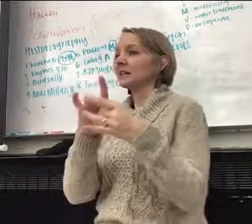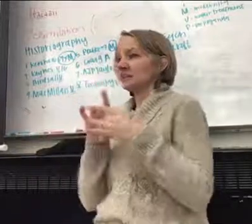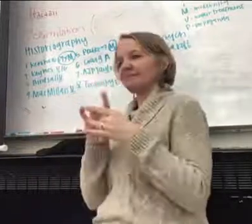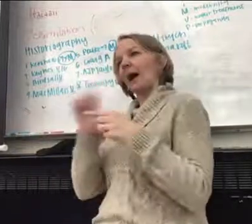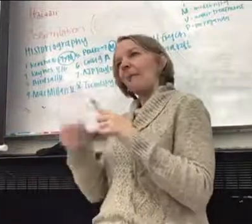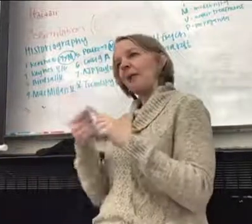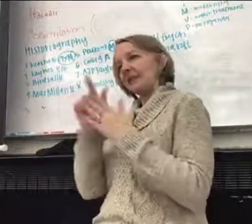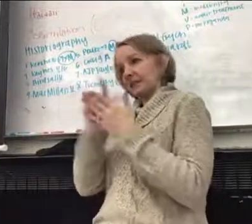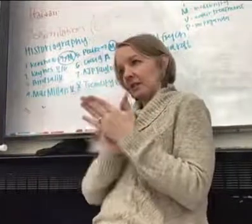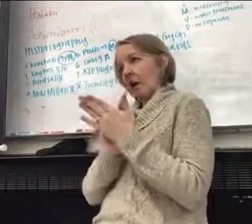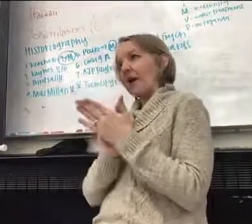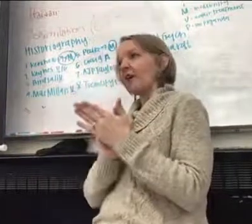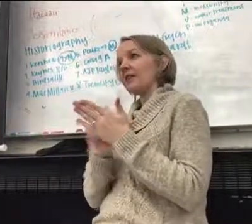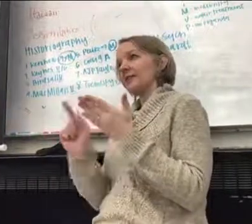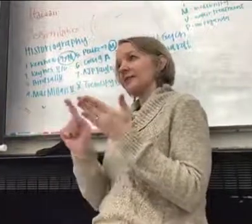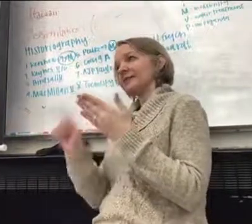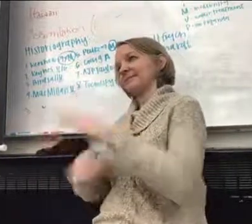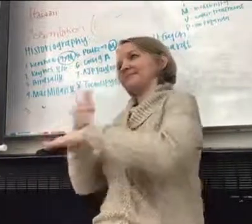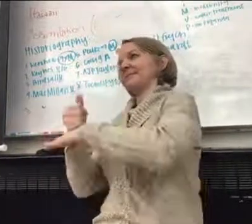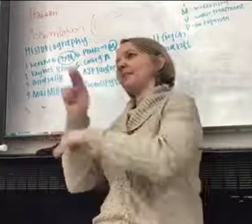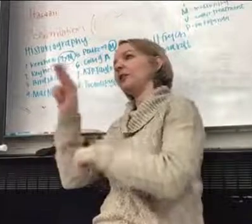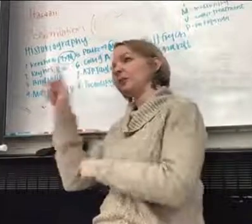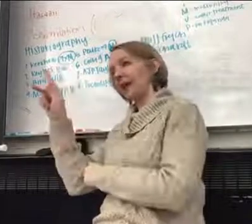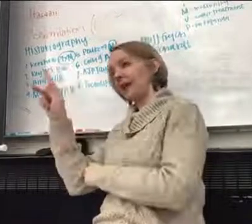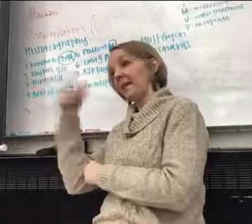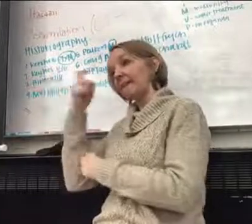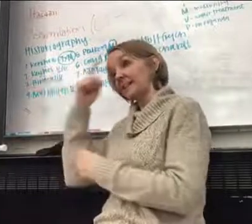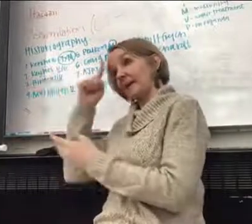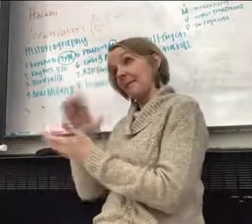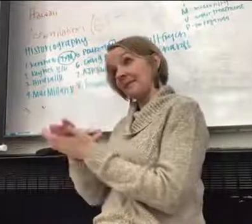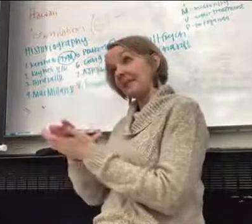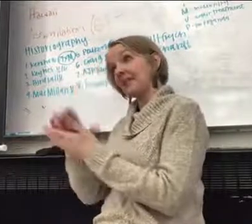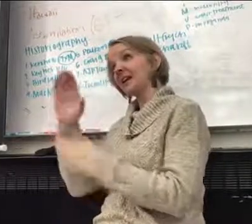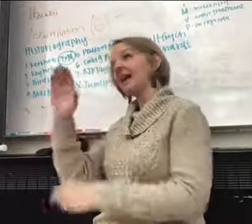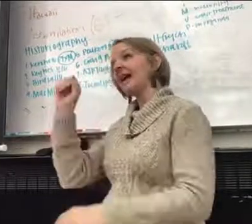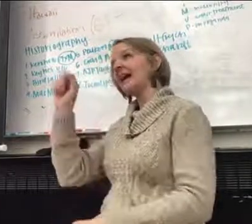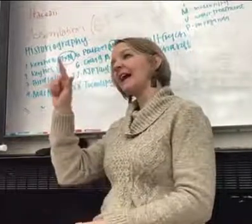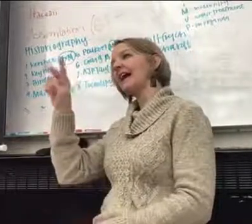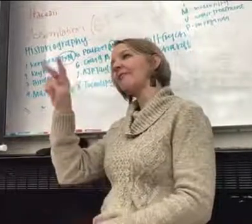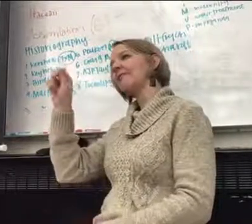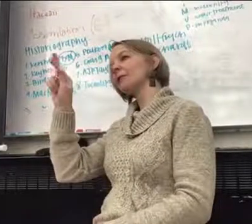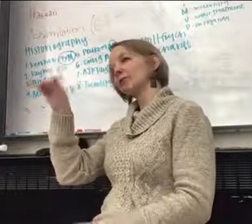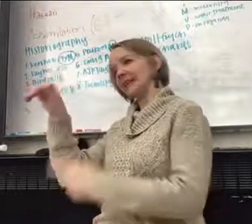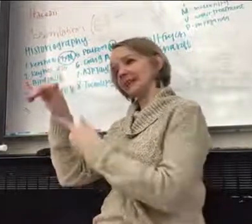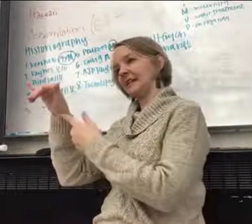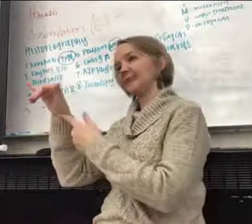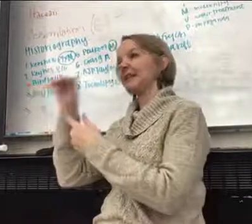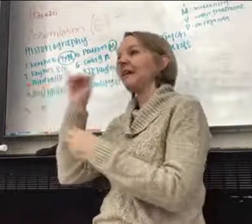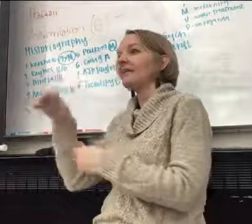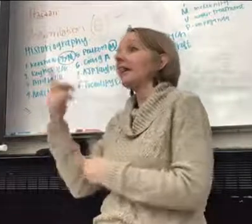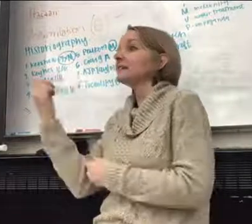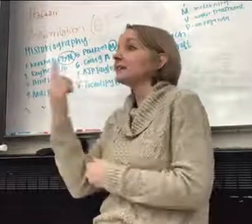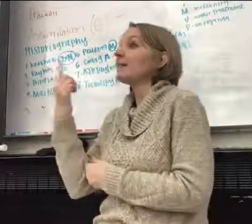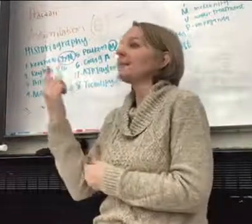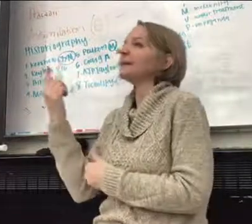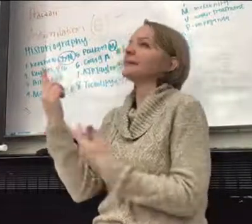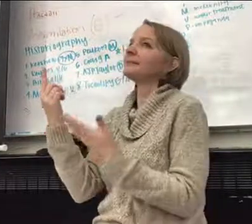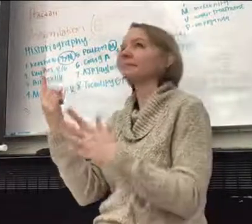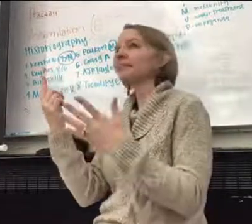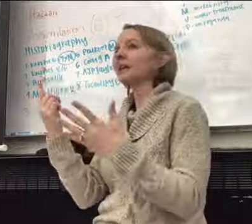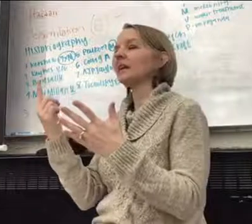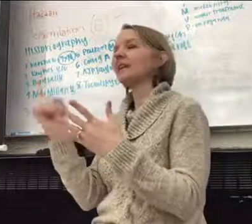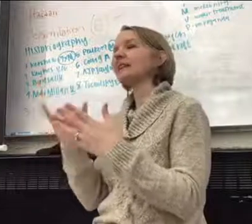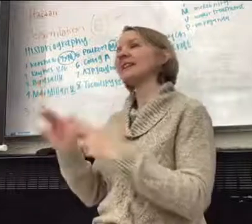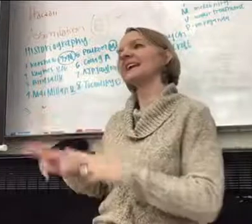in the UK in the World Wars because they believed in the cavalry. Now, the cavalry is something that was always, it was basically the